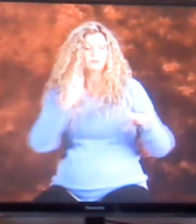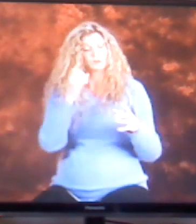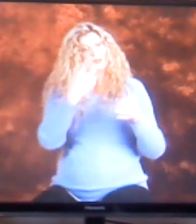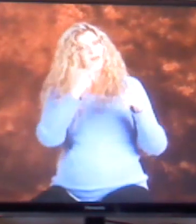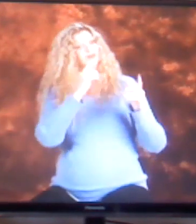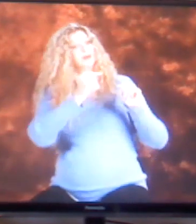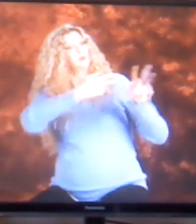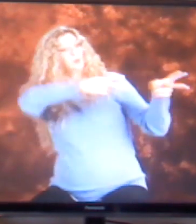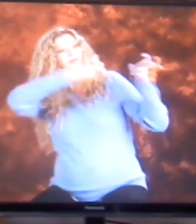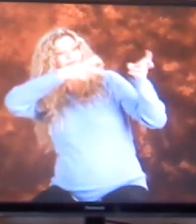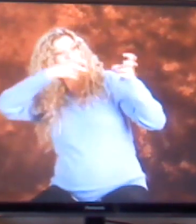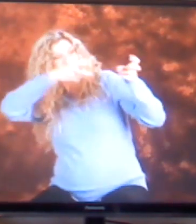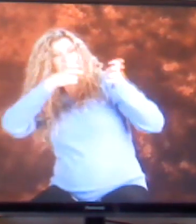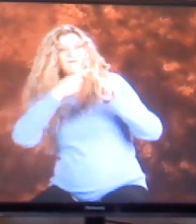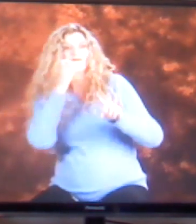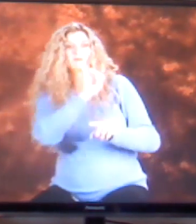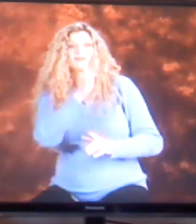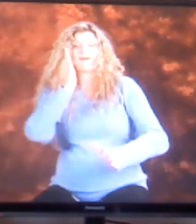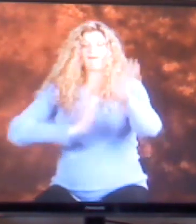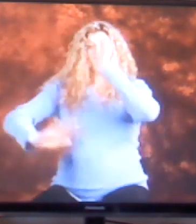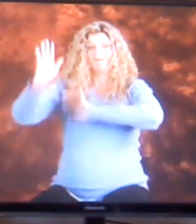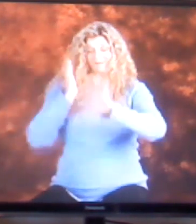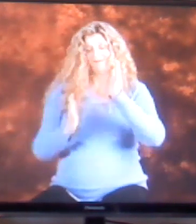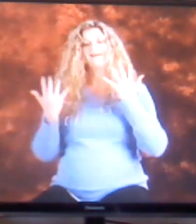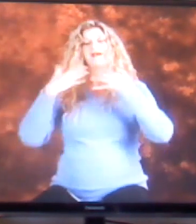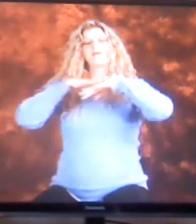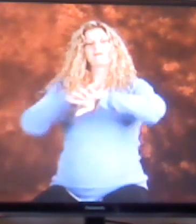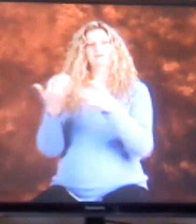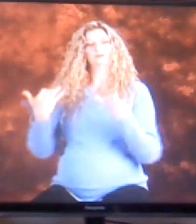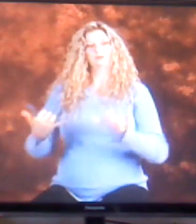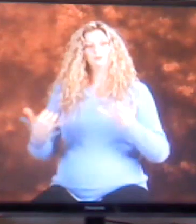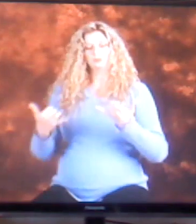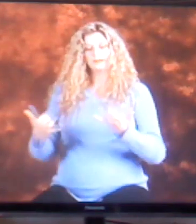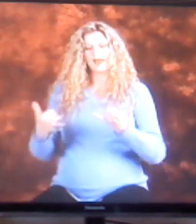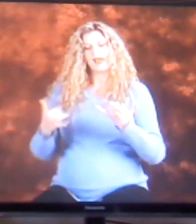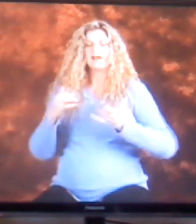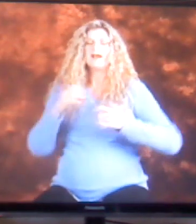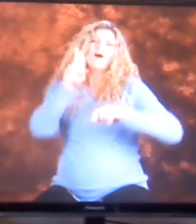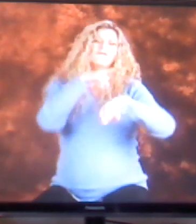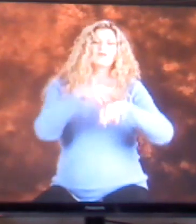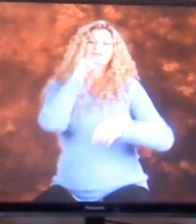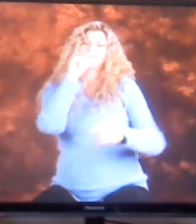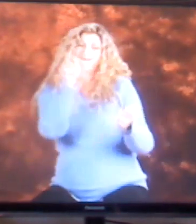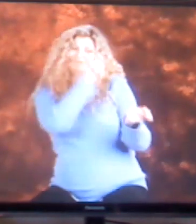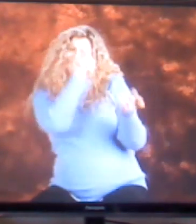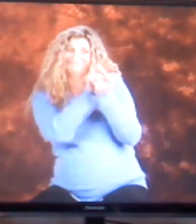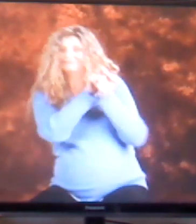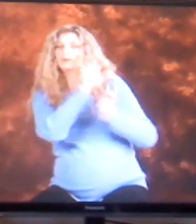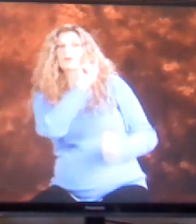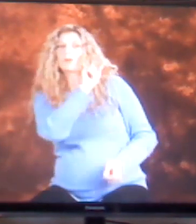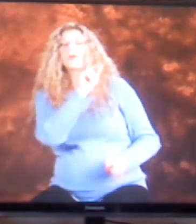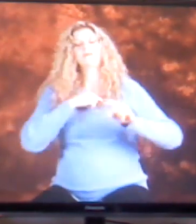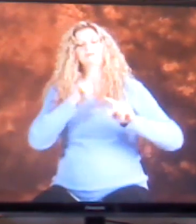They try and take a lot of different styles. I mean, it could be from whatever era. They usually incorporate it with mainstream society. Normally it's not